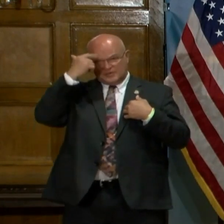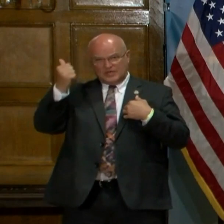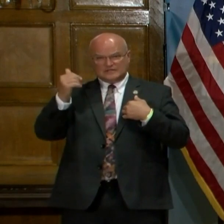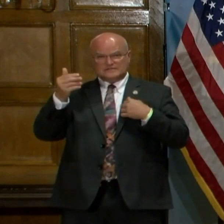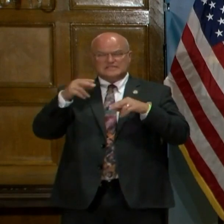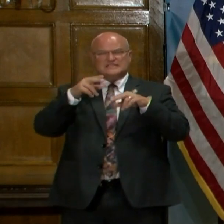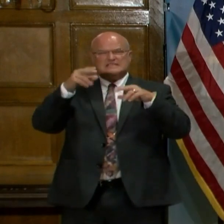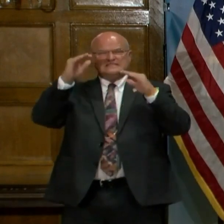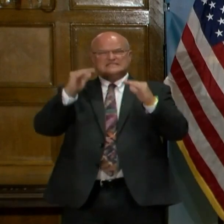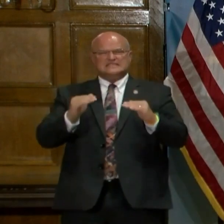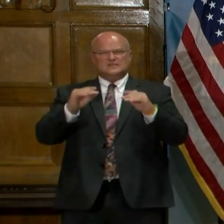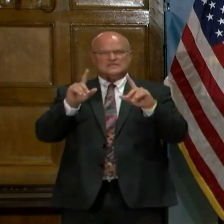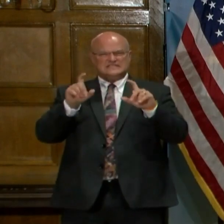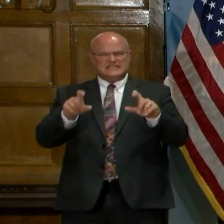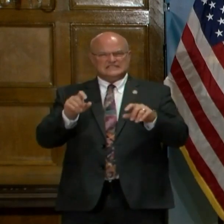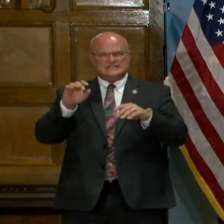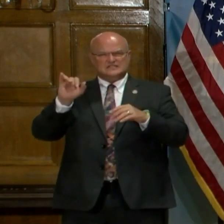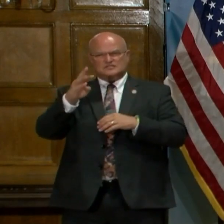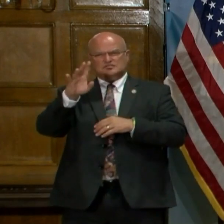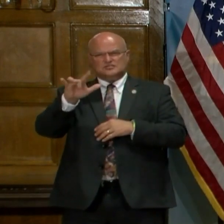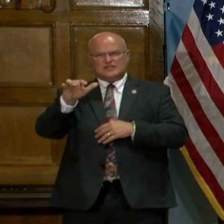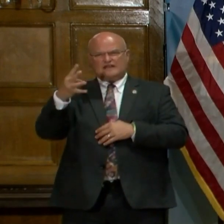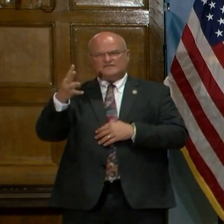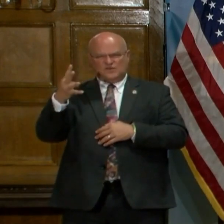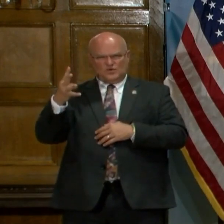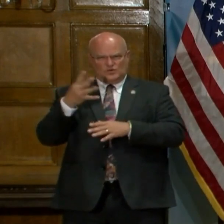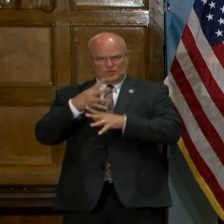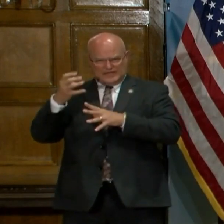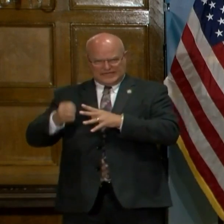of decreased testing over the 4th of July weekend.